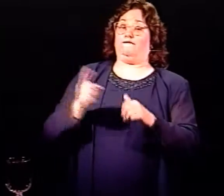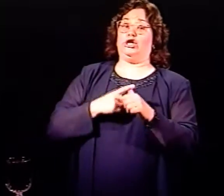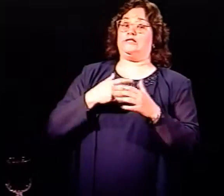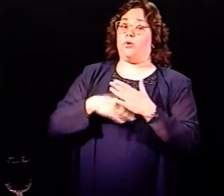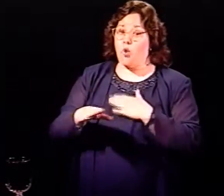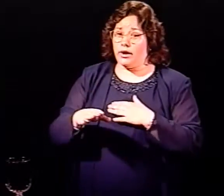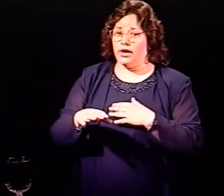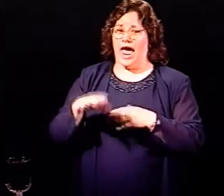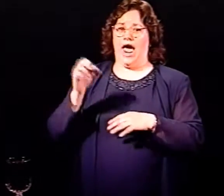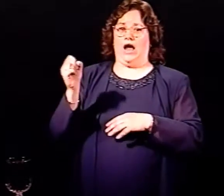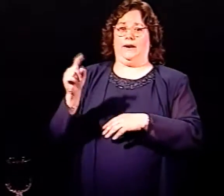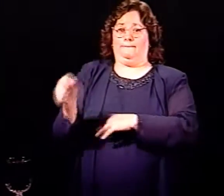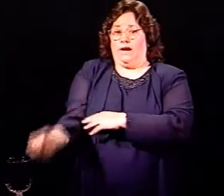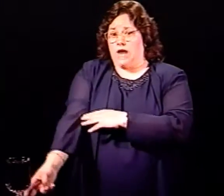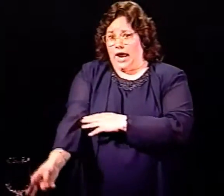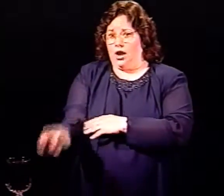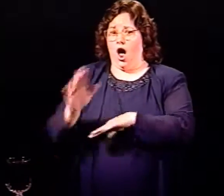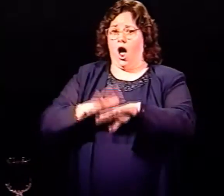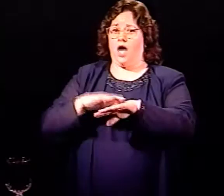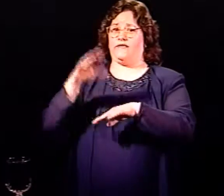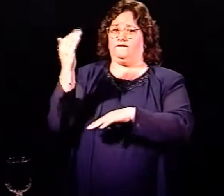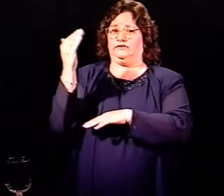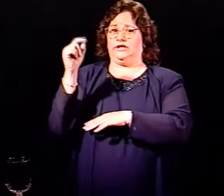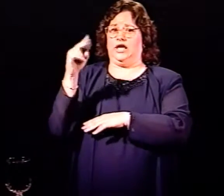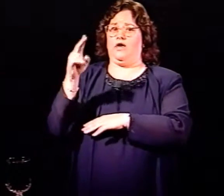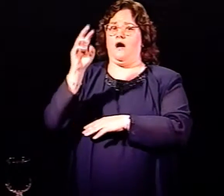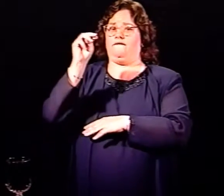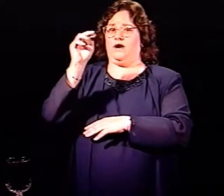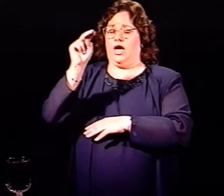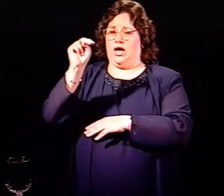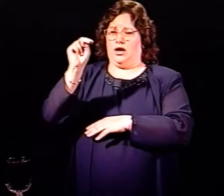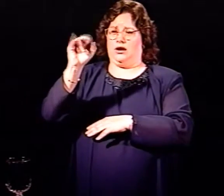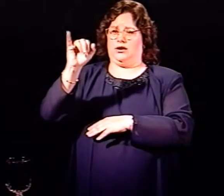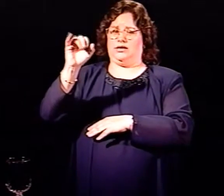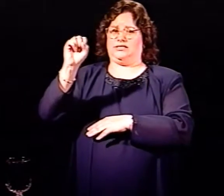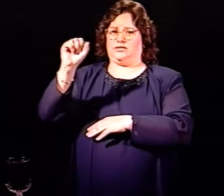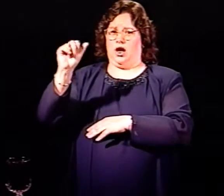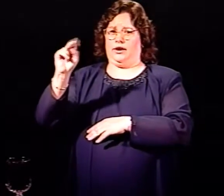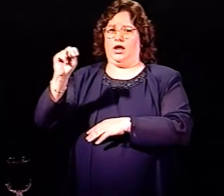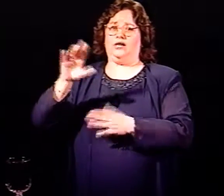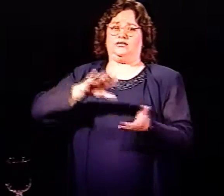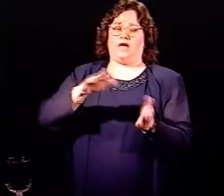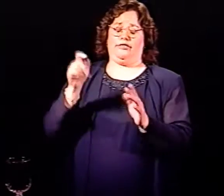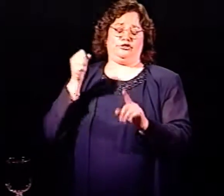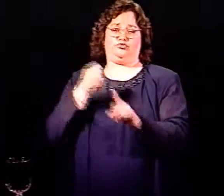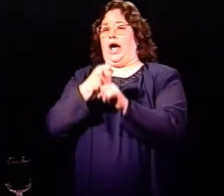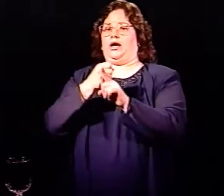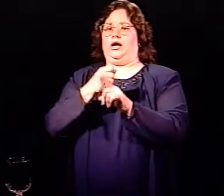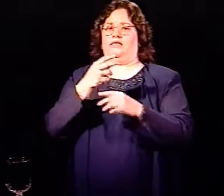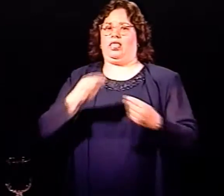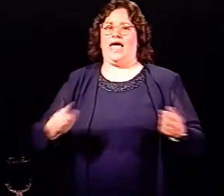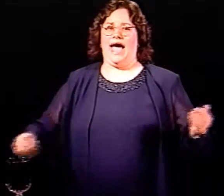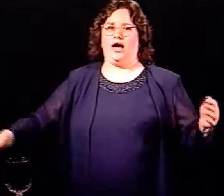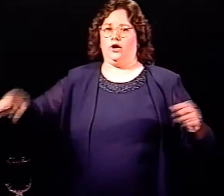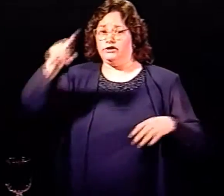Firstborn. At midnight, on the 15th of Nisan, death struck the land of